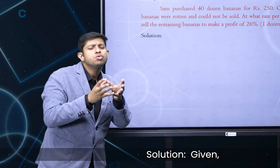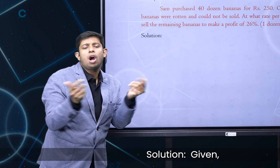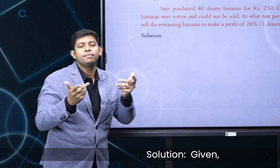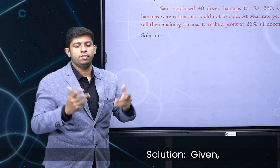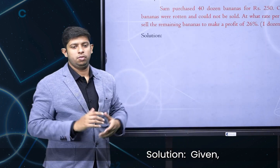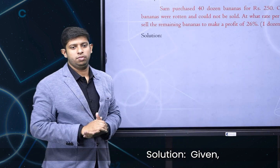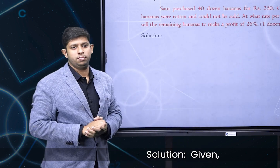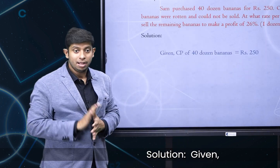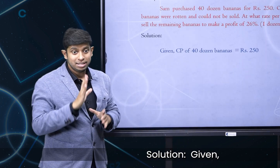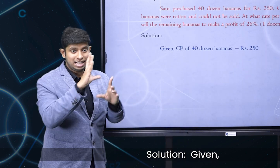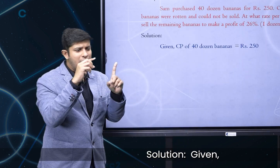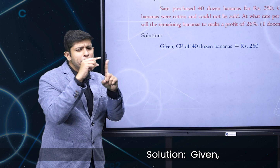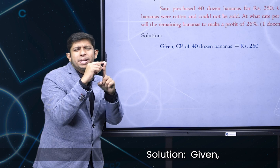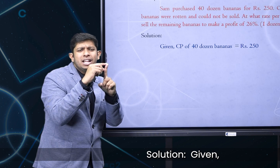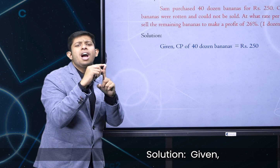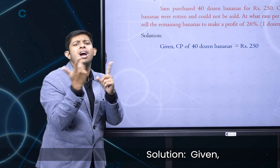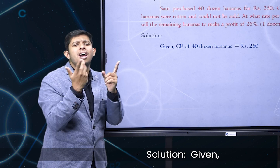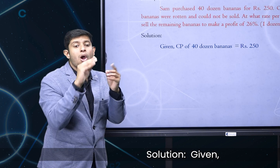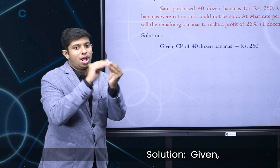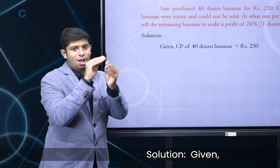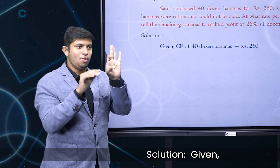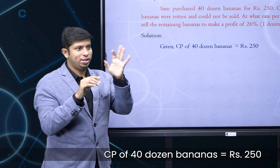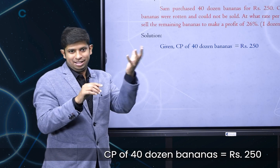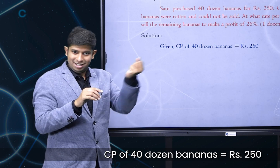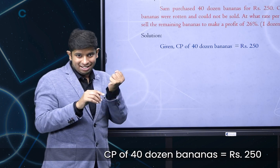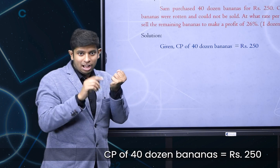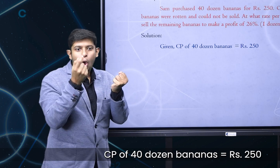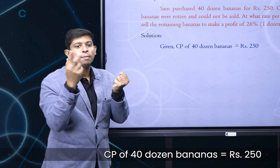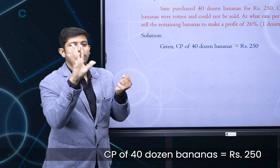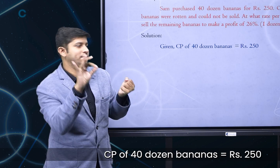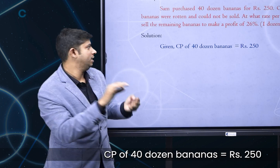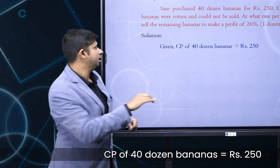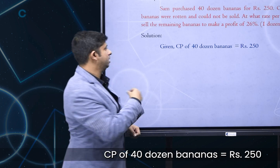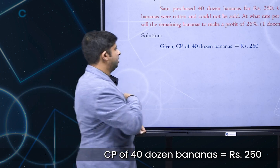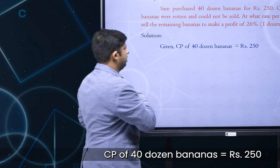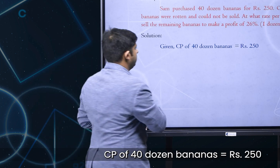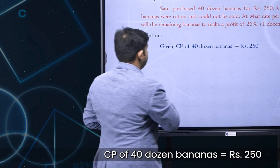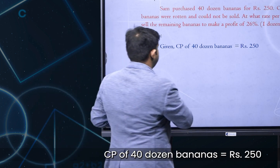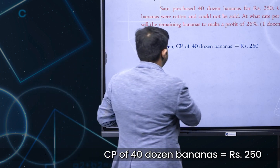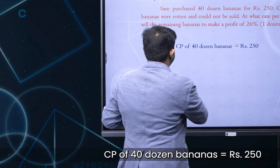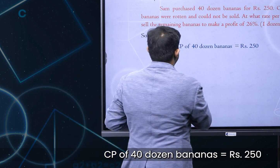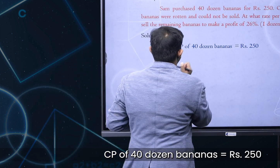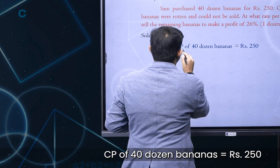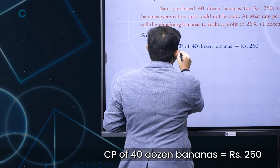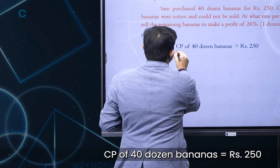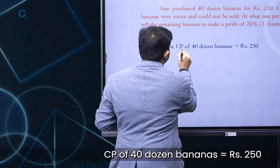Solution. Given. Cost price of 40 dozen bananas is equal to Rs 250.